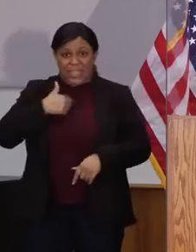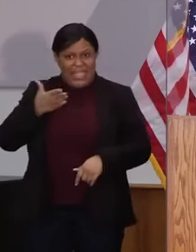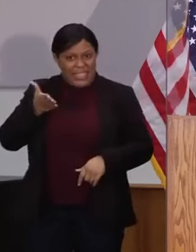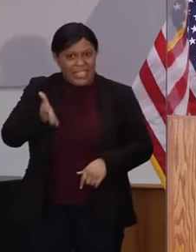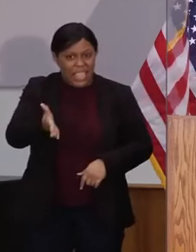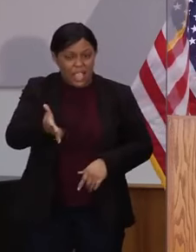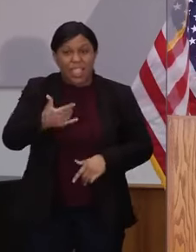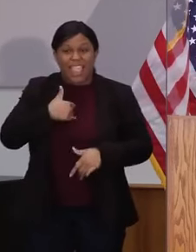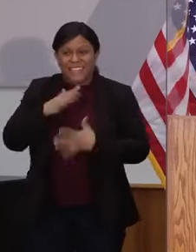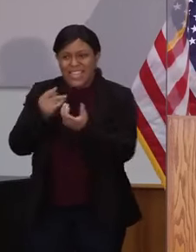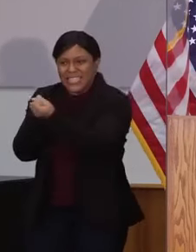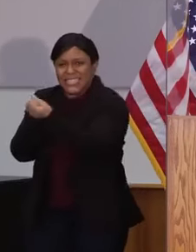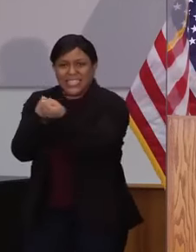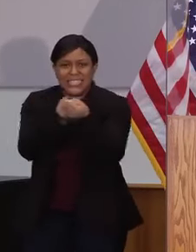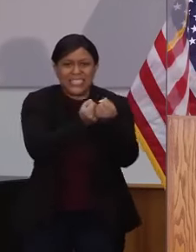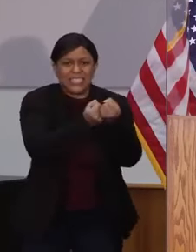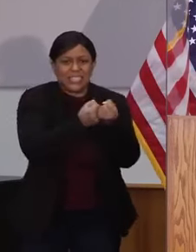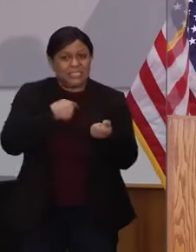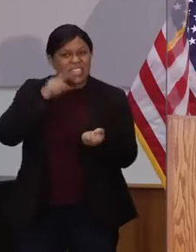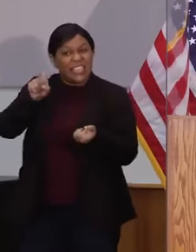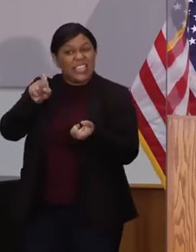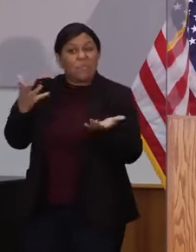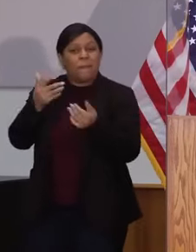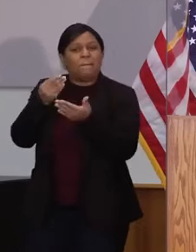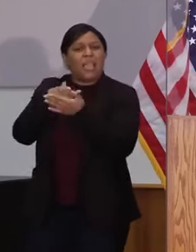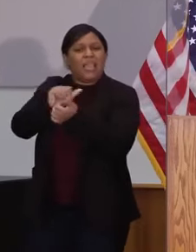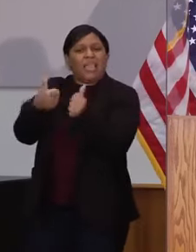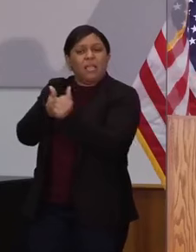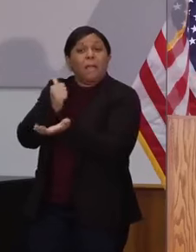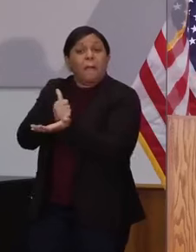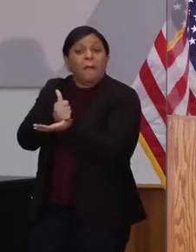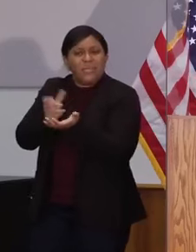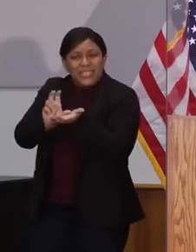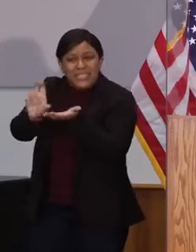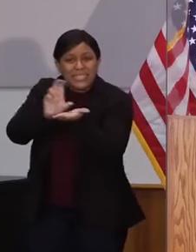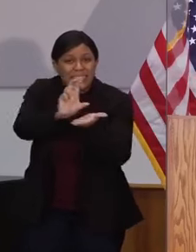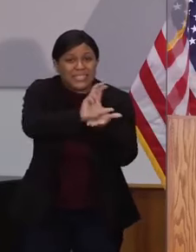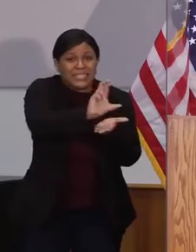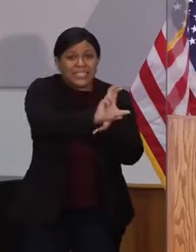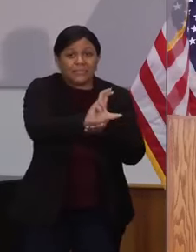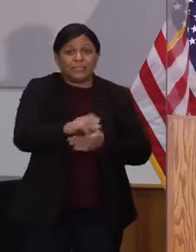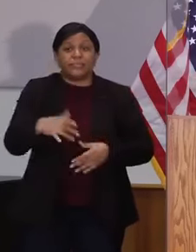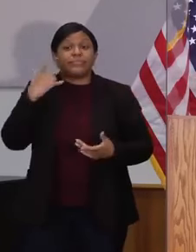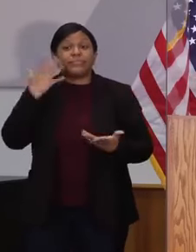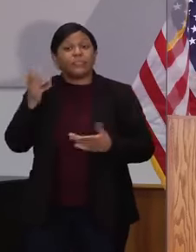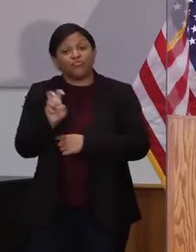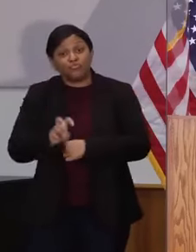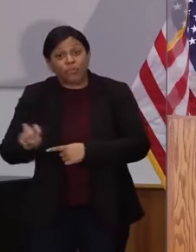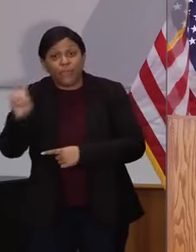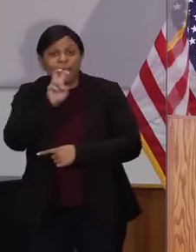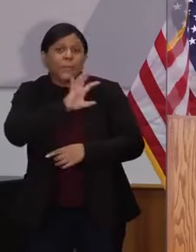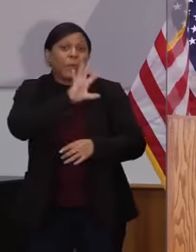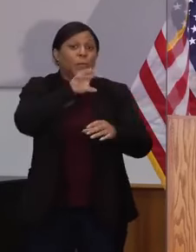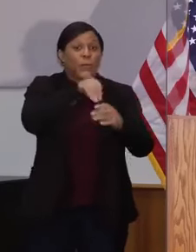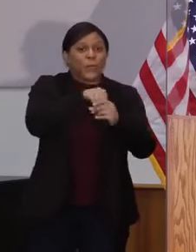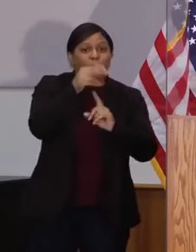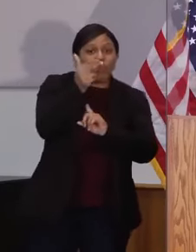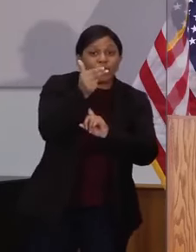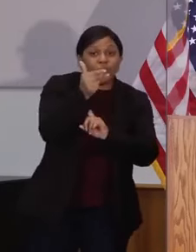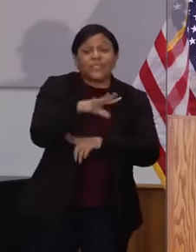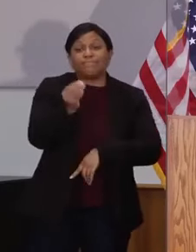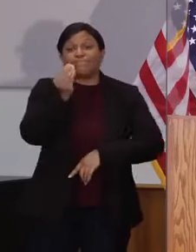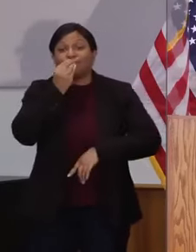be critical going forward. Eligible expenses are things like overtime, travel expenses, food, lodging as well. Other